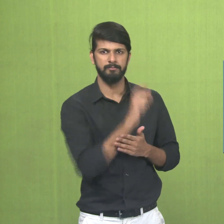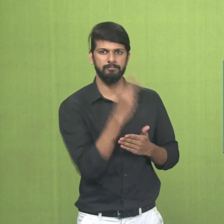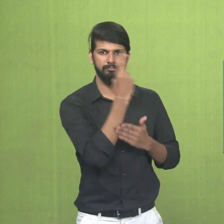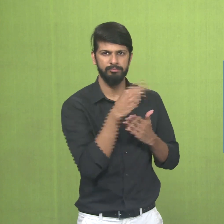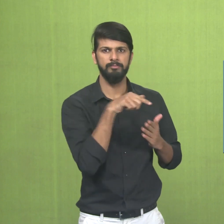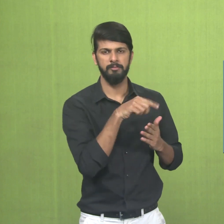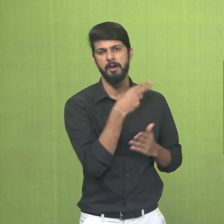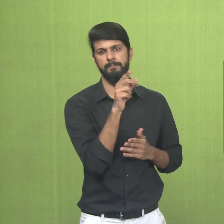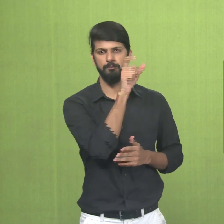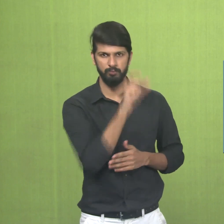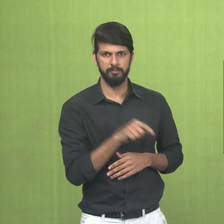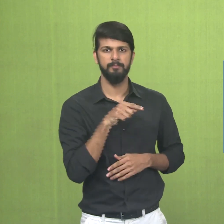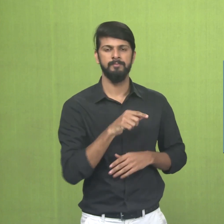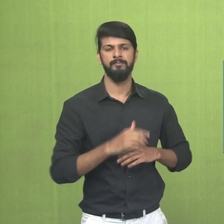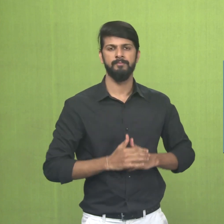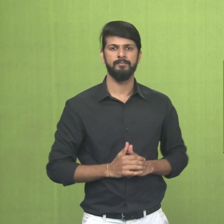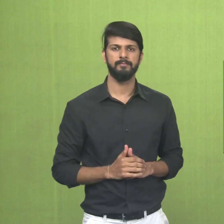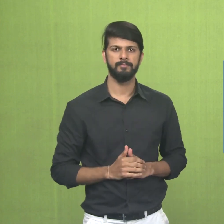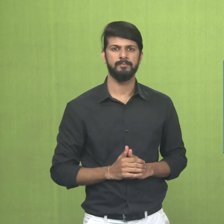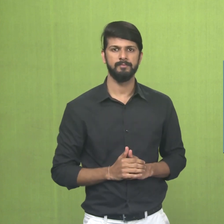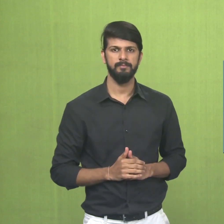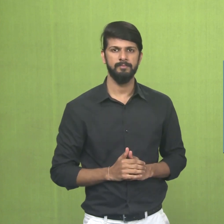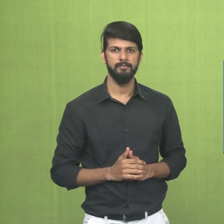Now we learn about the third painter and his painting.